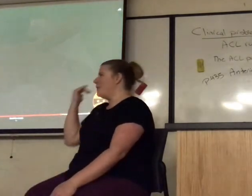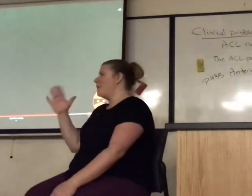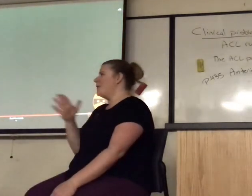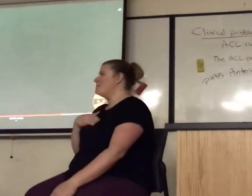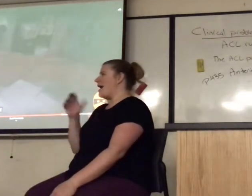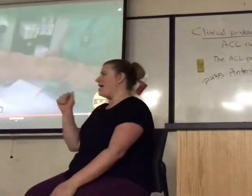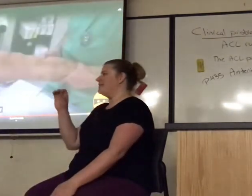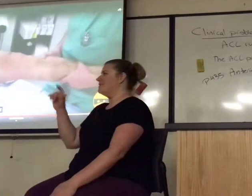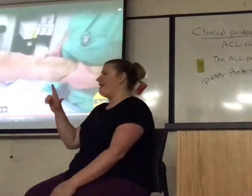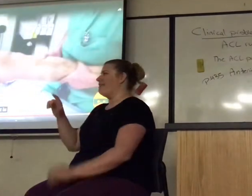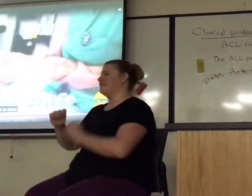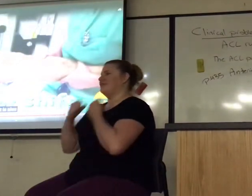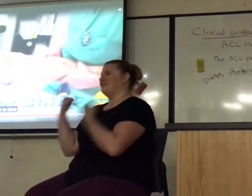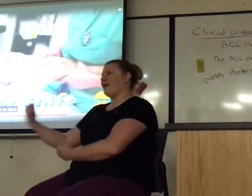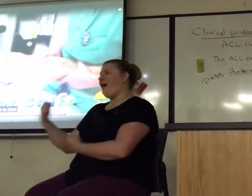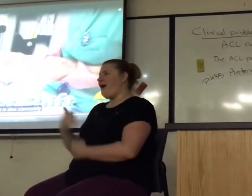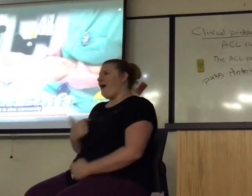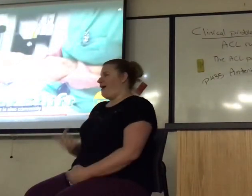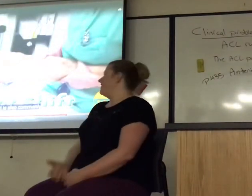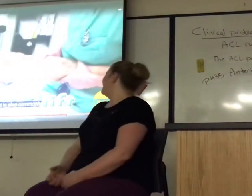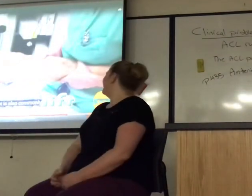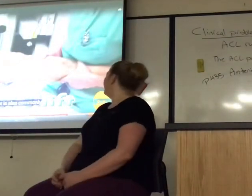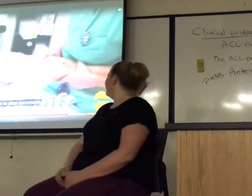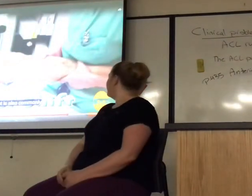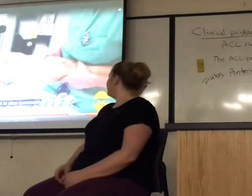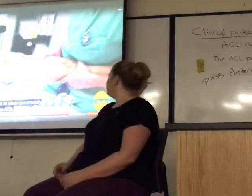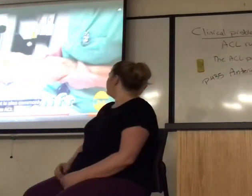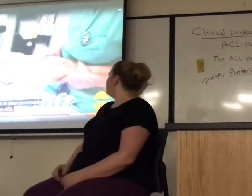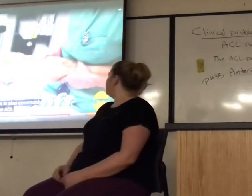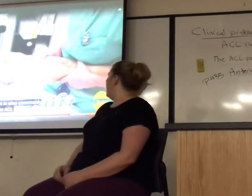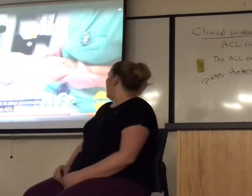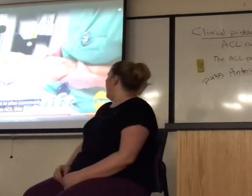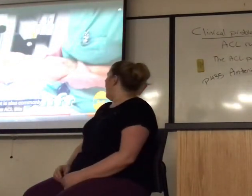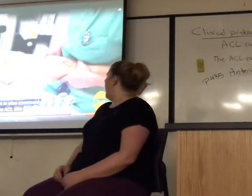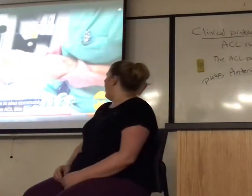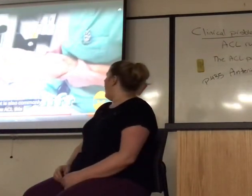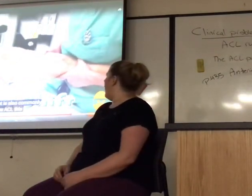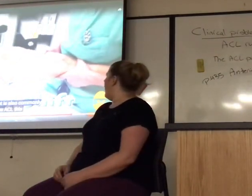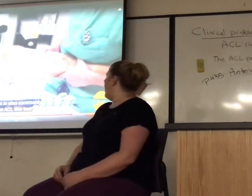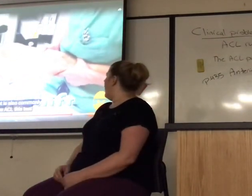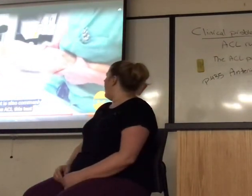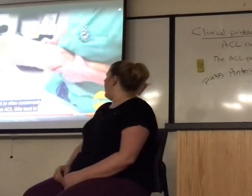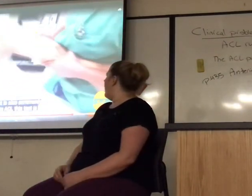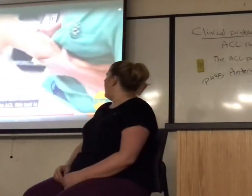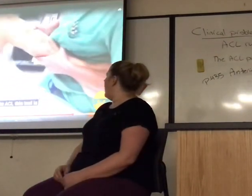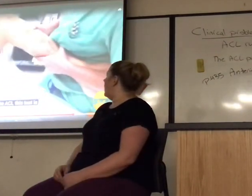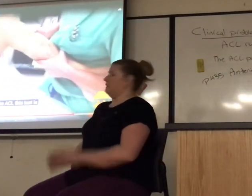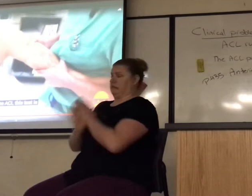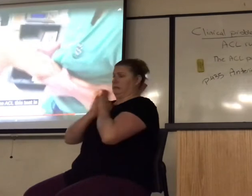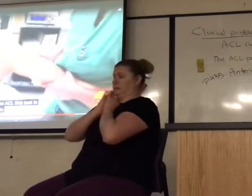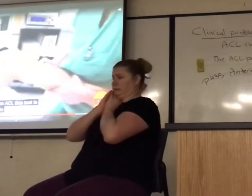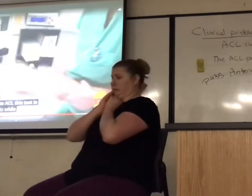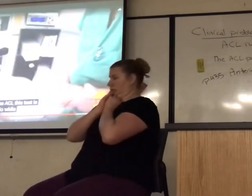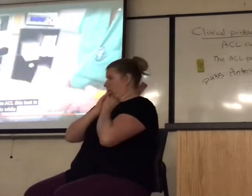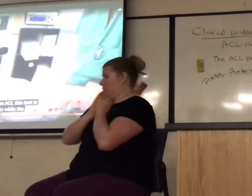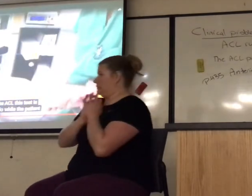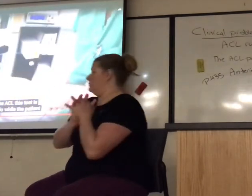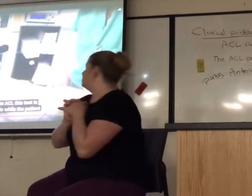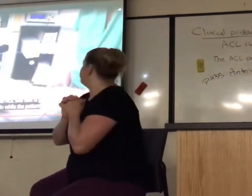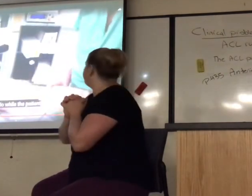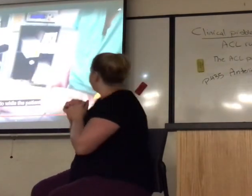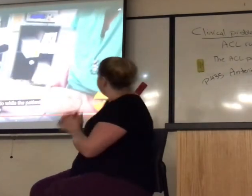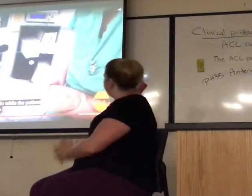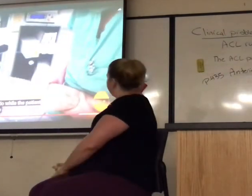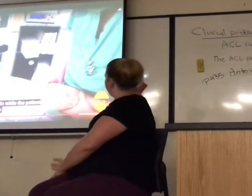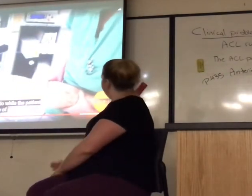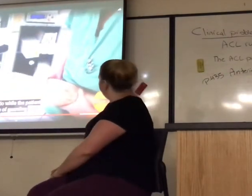The pivot shift test is also commonly used to assess the ACL. This test is often difficult to do while the patient